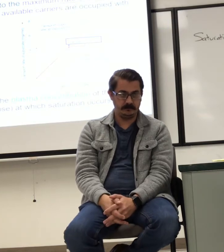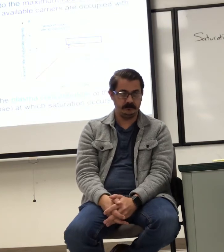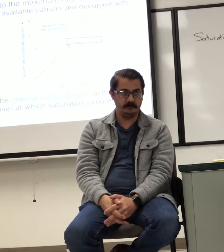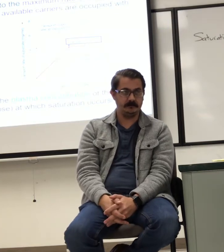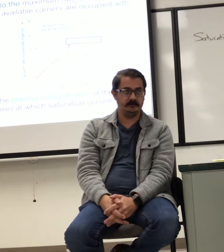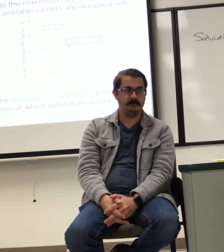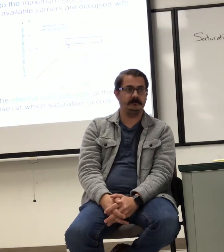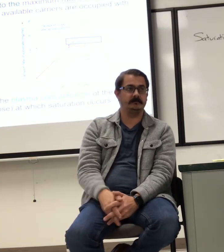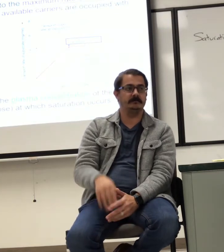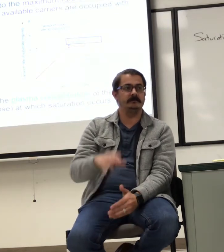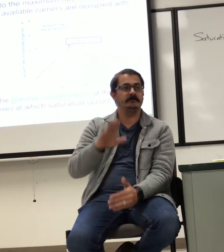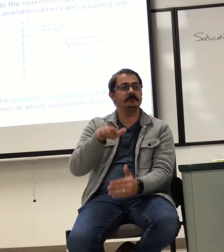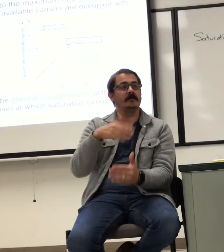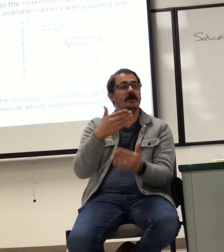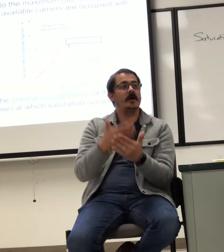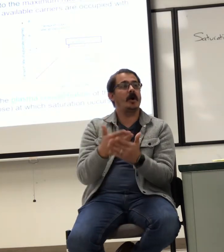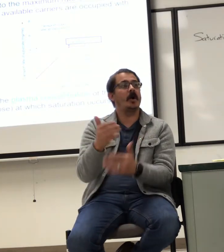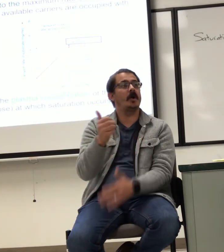are used